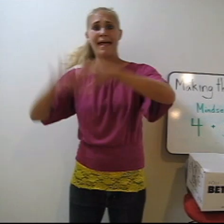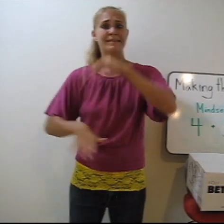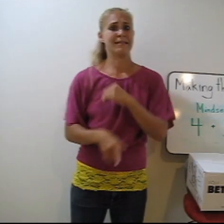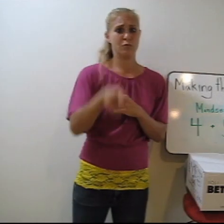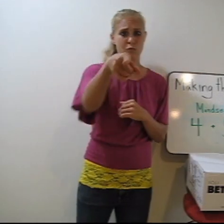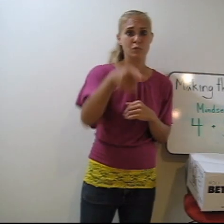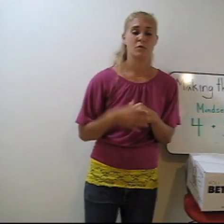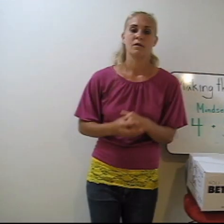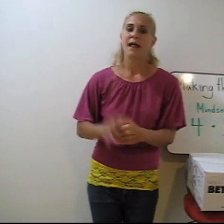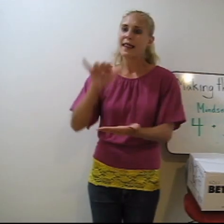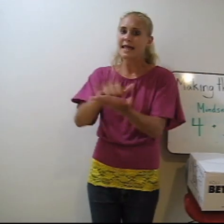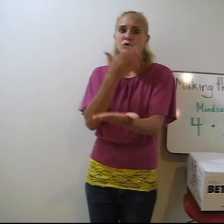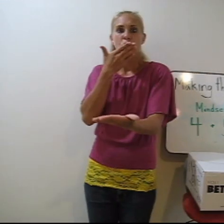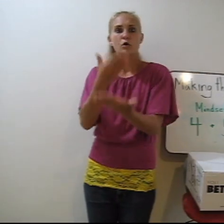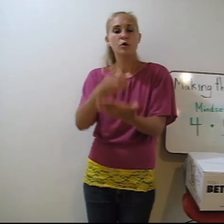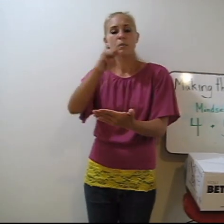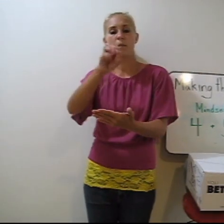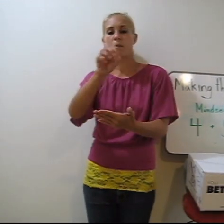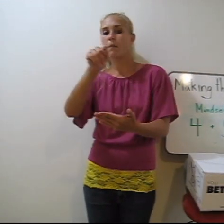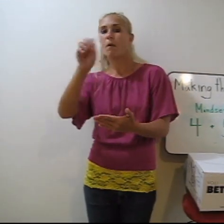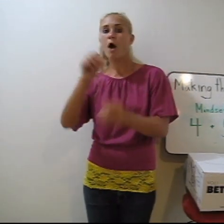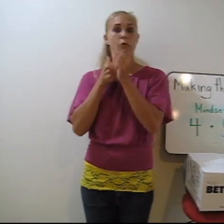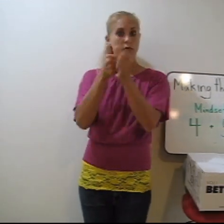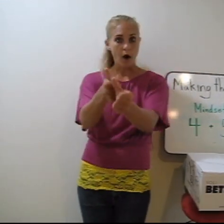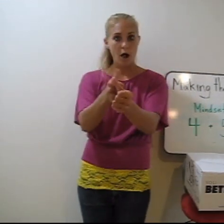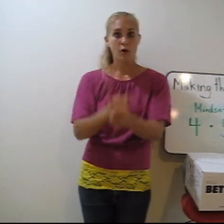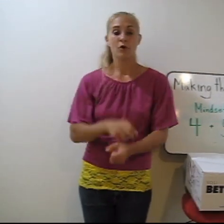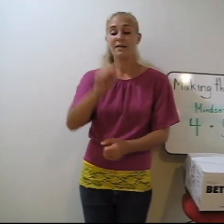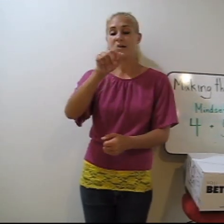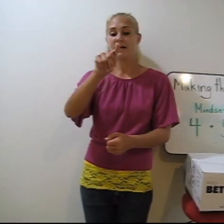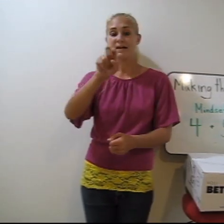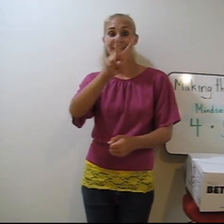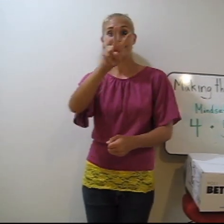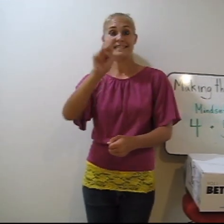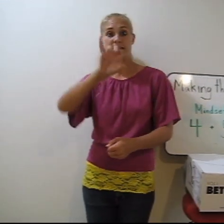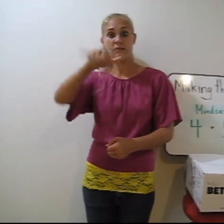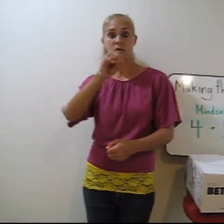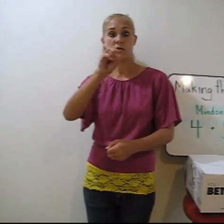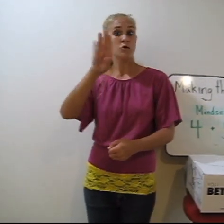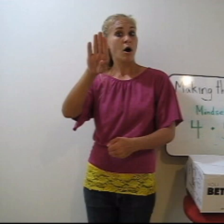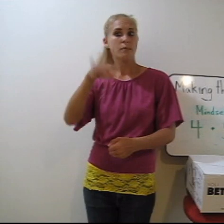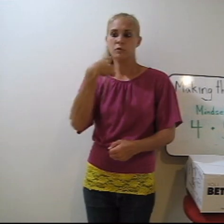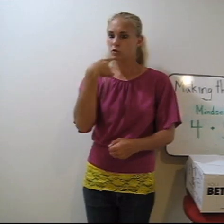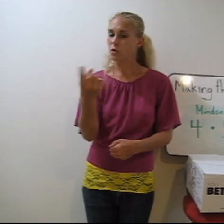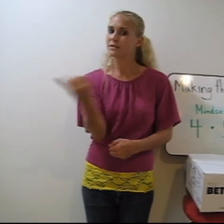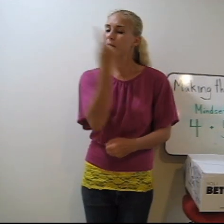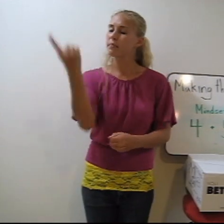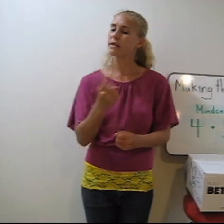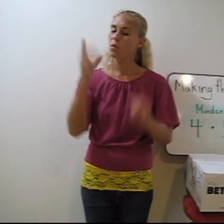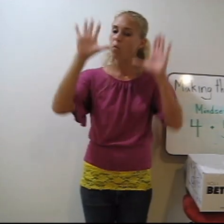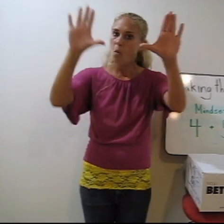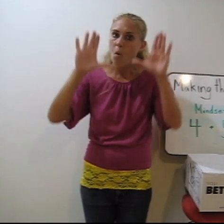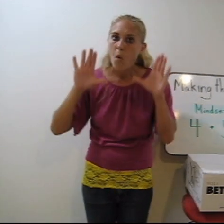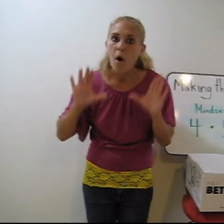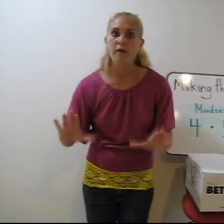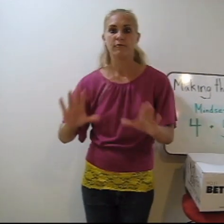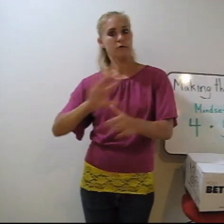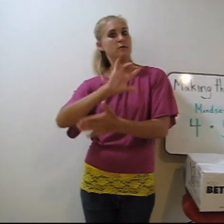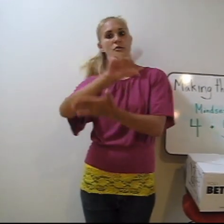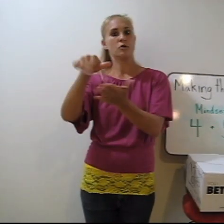by. Steve Jobs said something beautiful in his commencement speech to the 2005 graduating class of Stanford University,